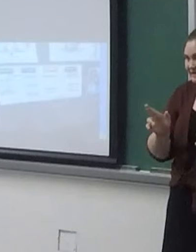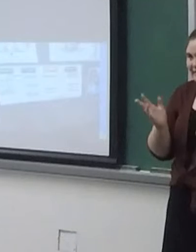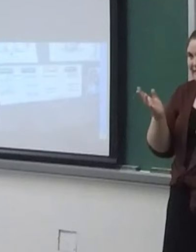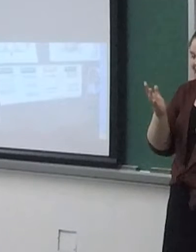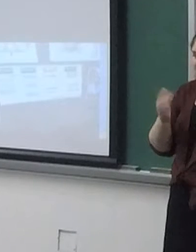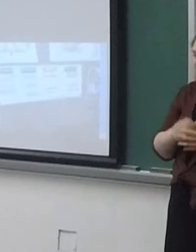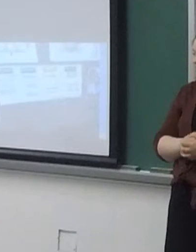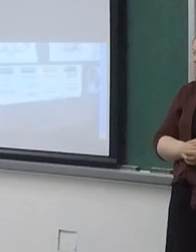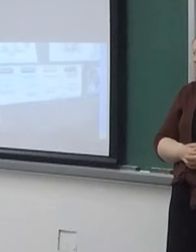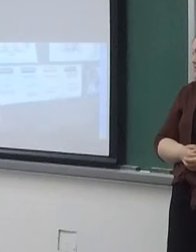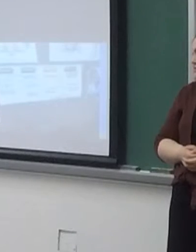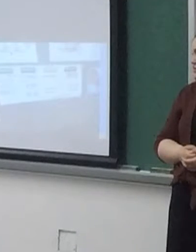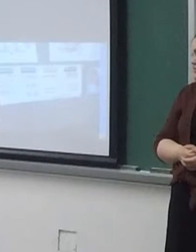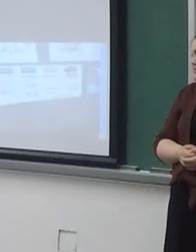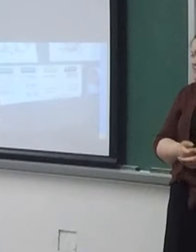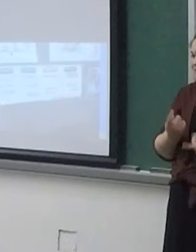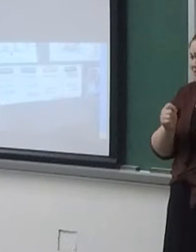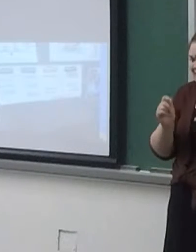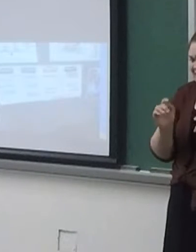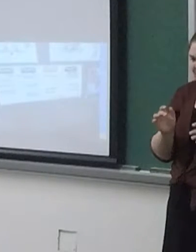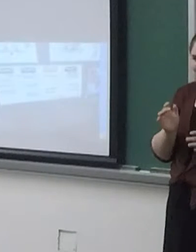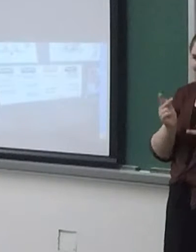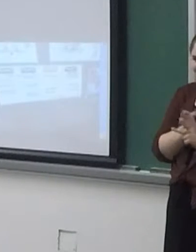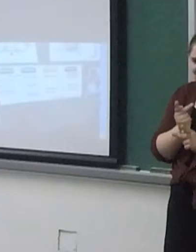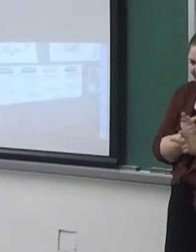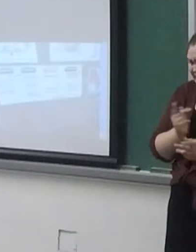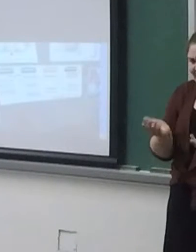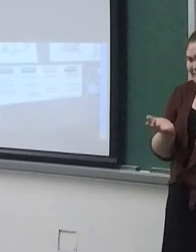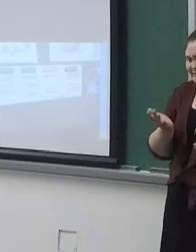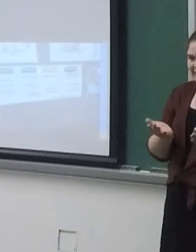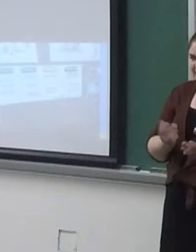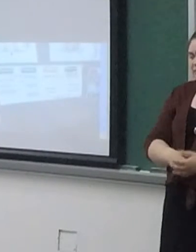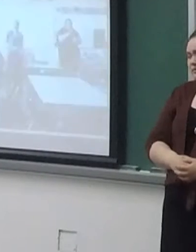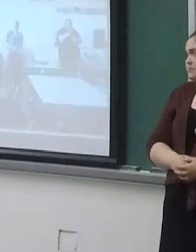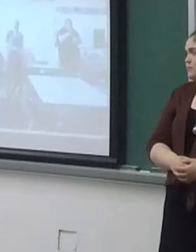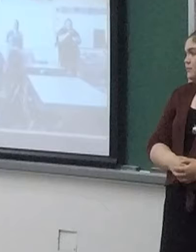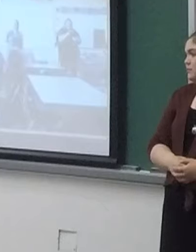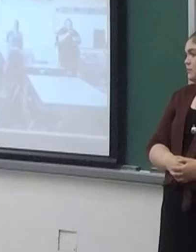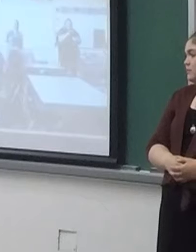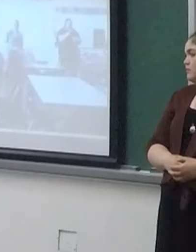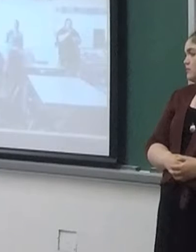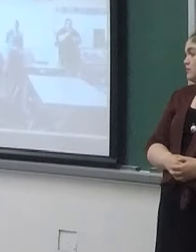lesson in try to figure it out on the fly.